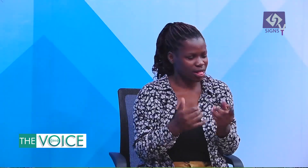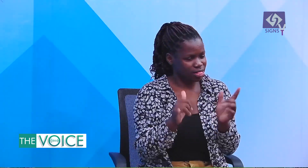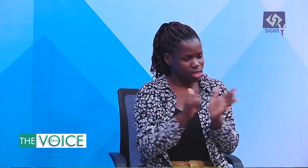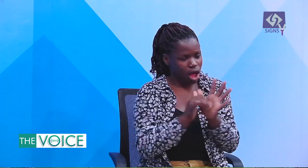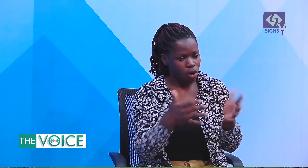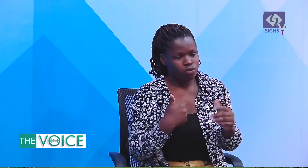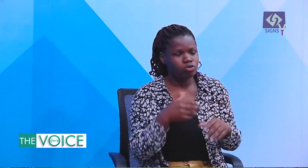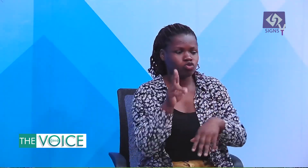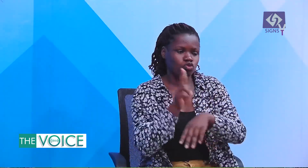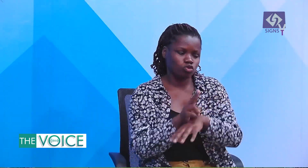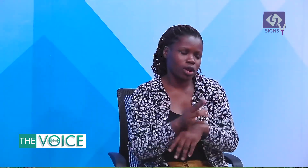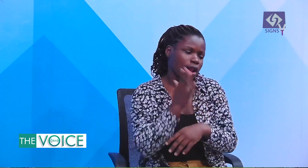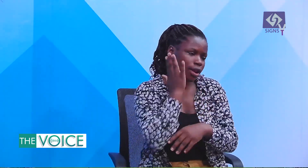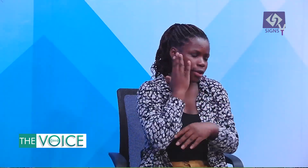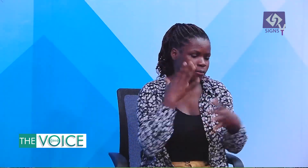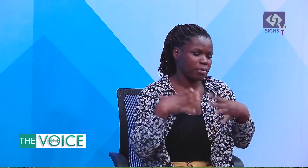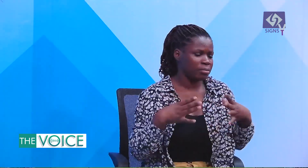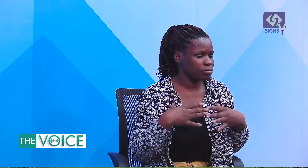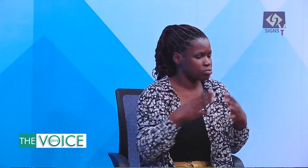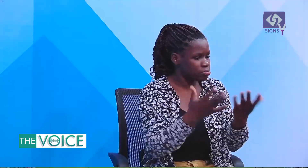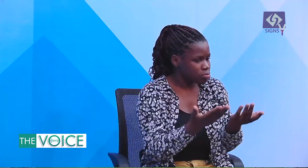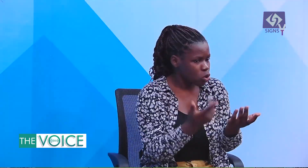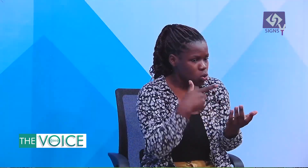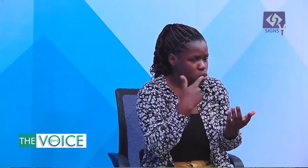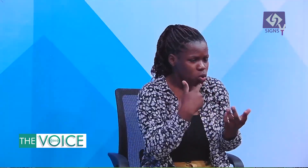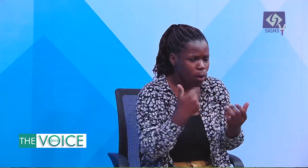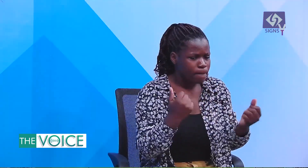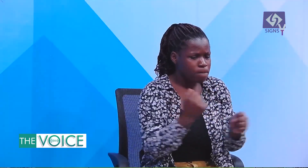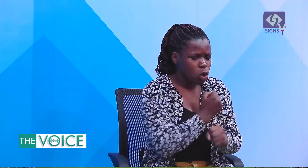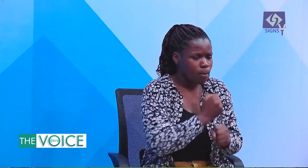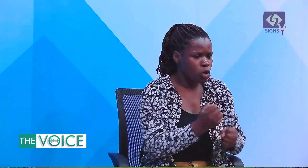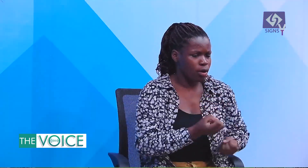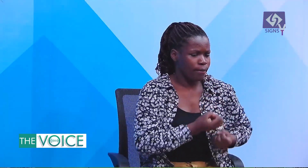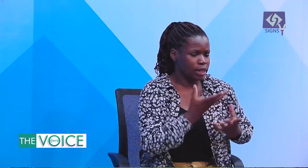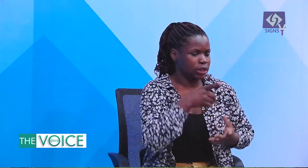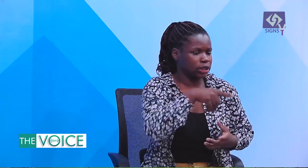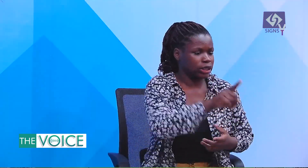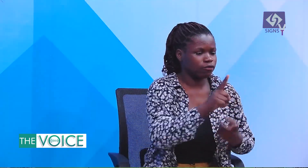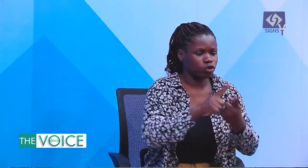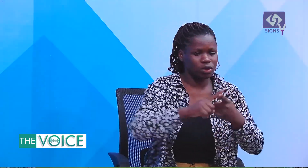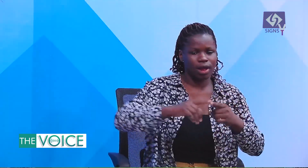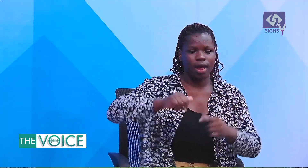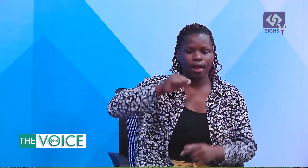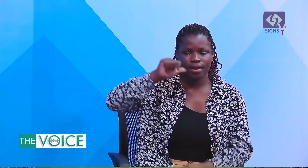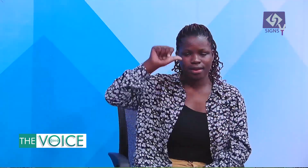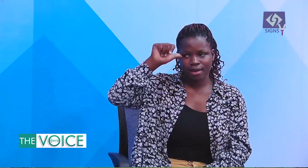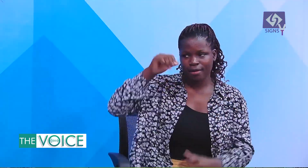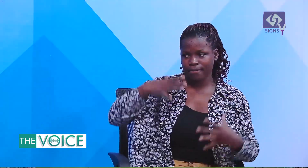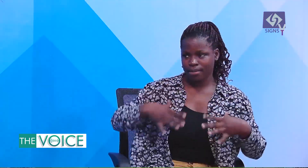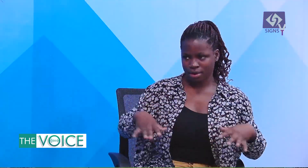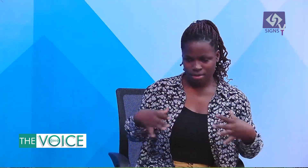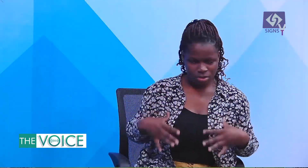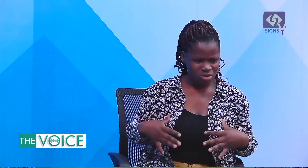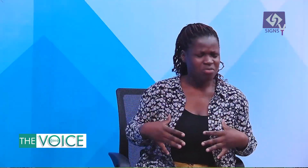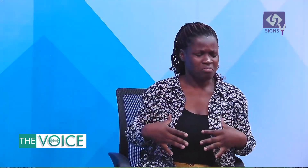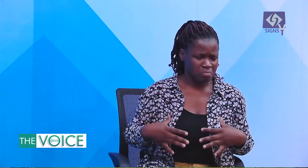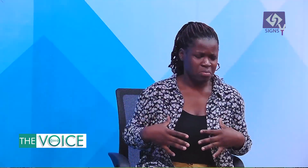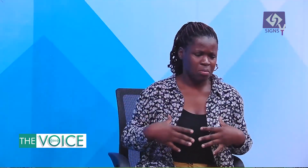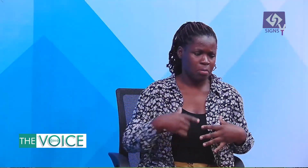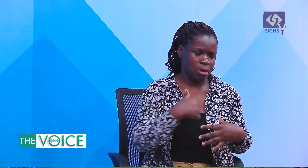a problem of expressing themselves, which is a big challenge. So now once we teach them from a very